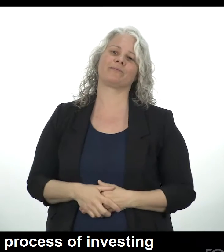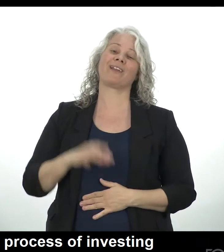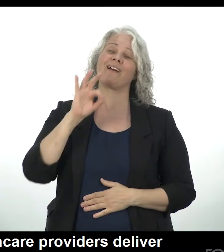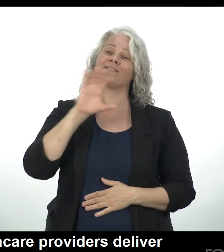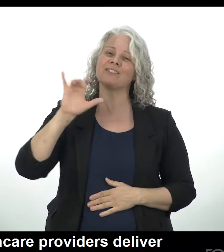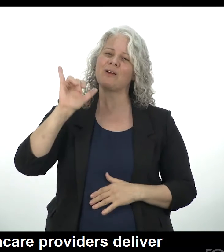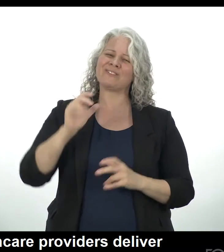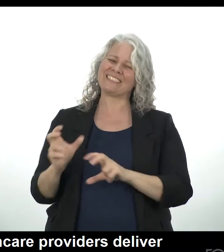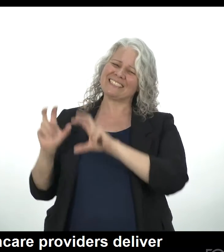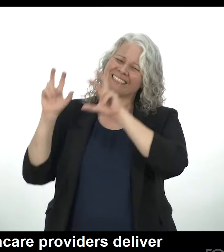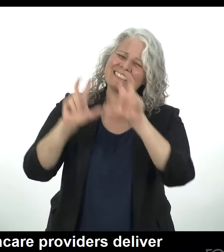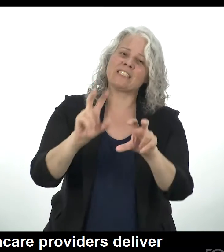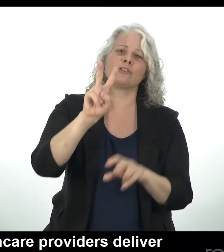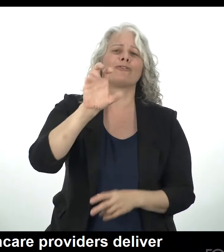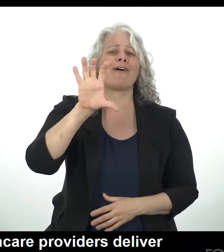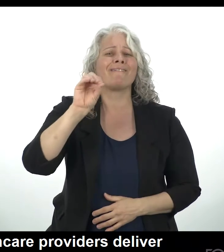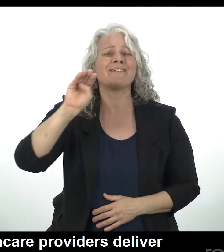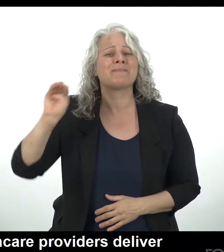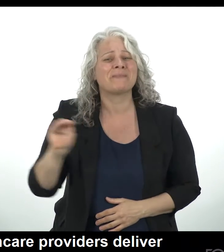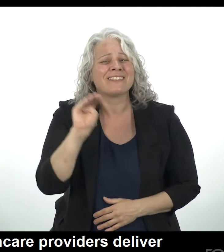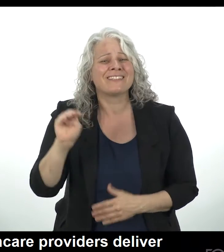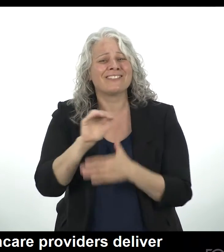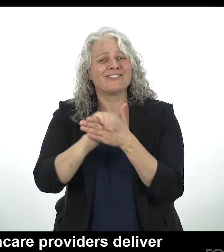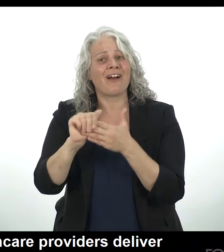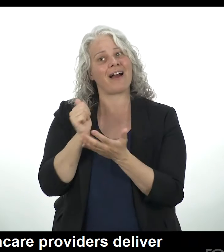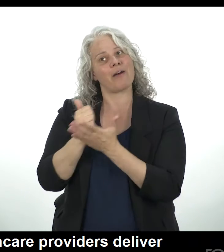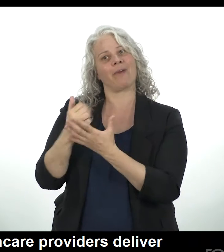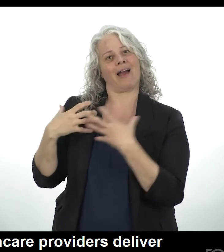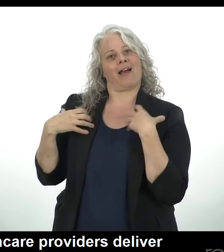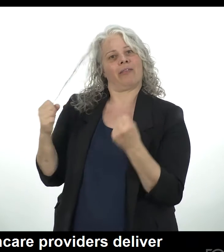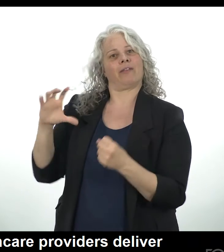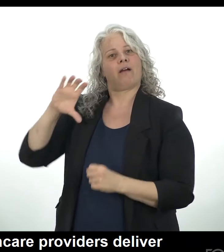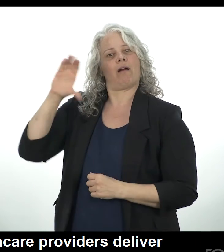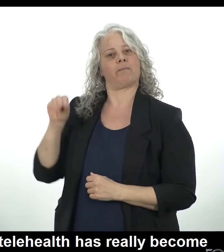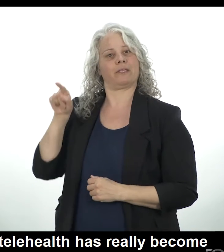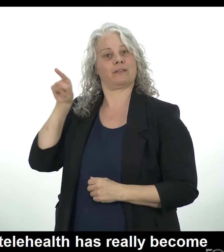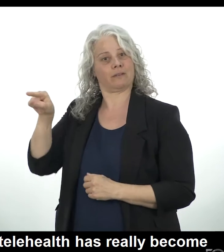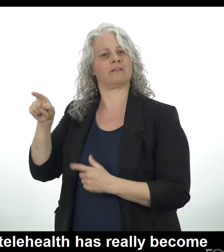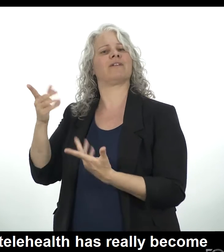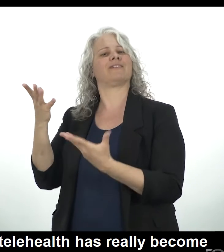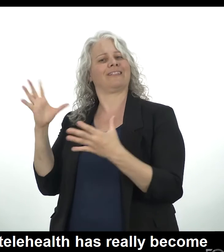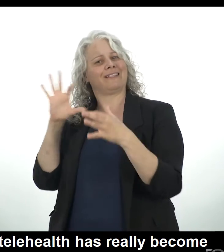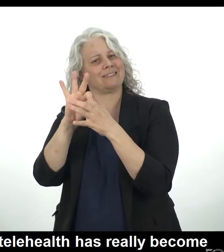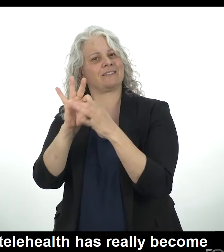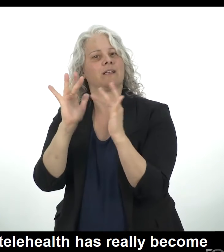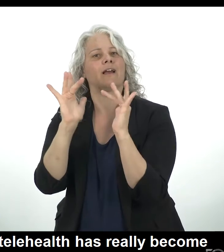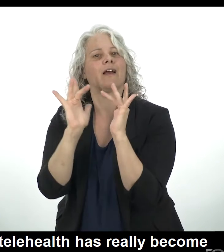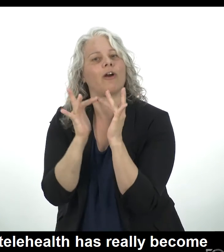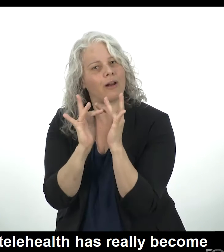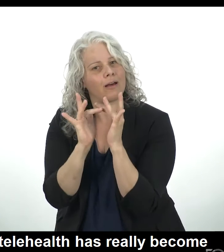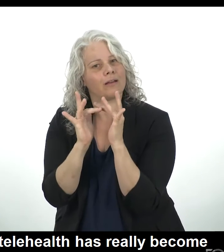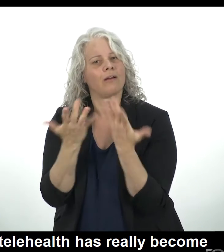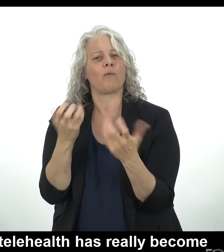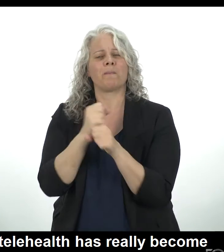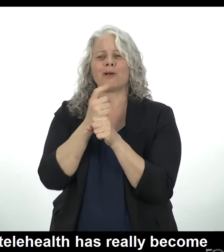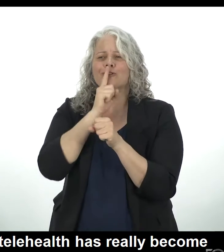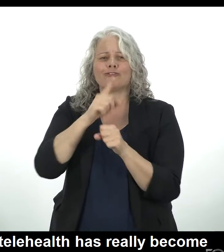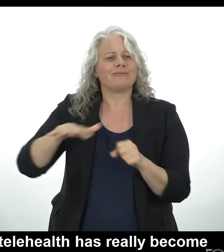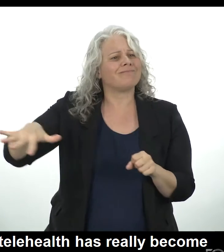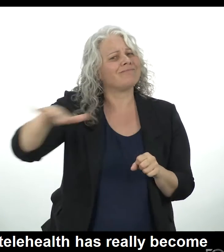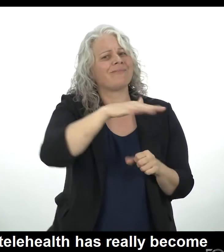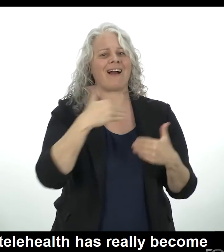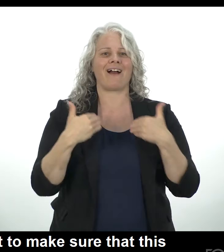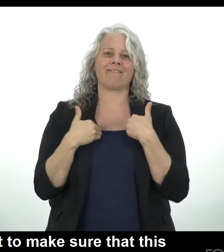of investing $250 million to help more healthcare providers deliver more connected care. The value of telehealth